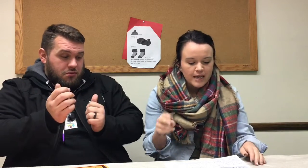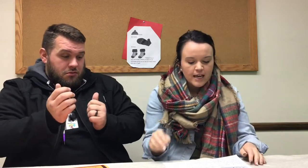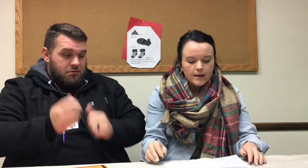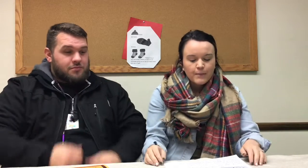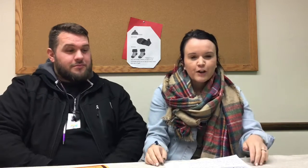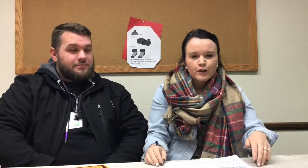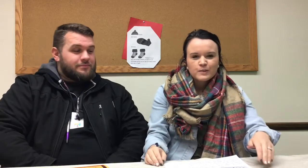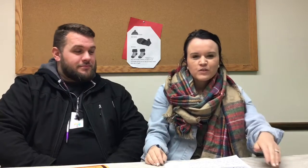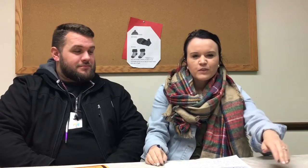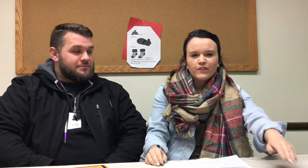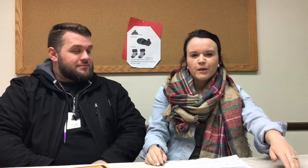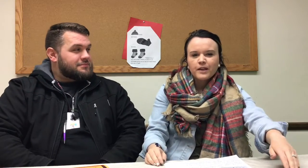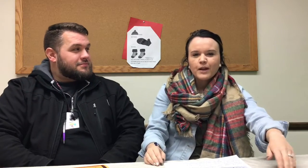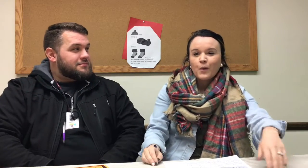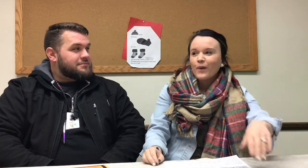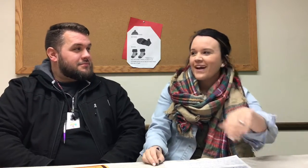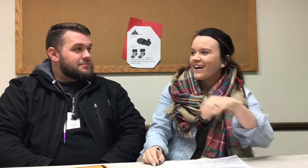Tuesday, Merry Christmas from the family, wear